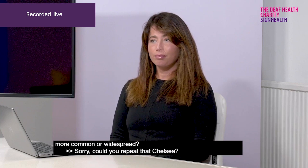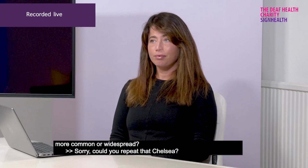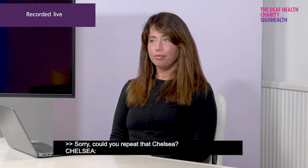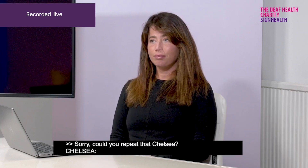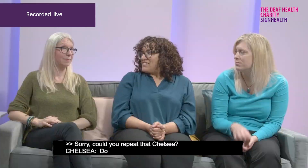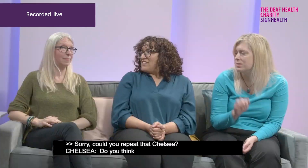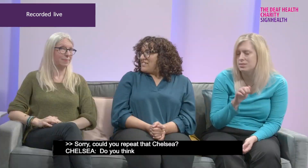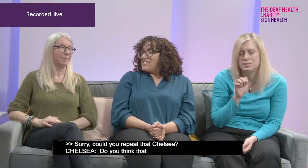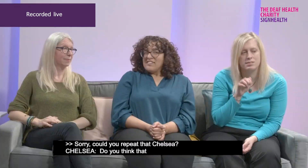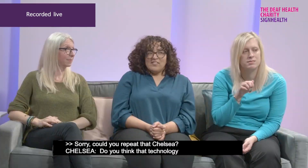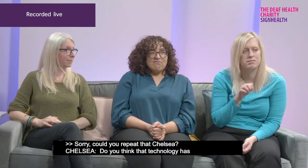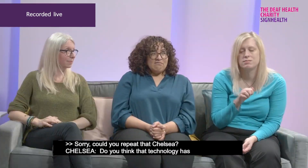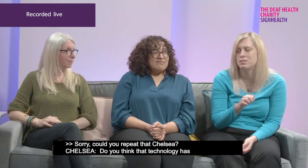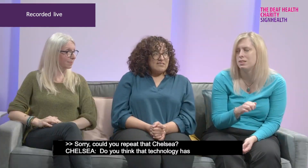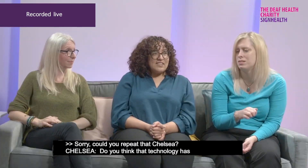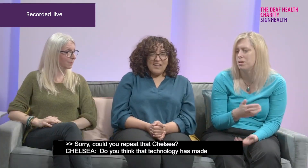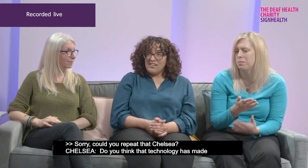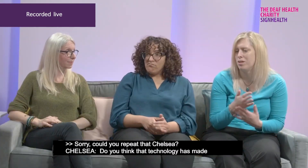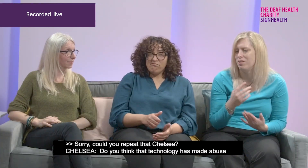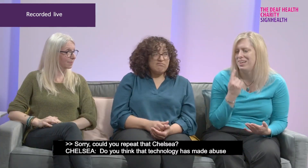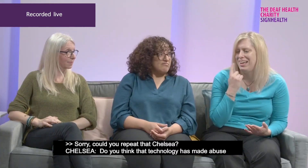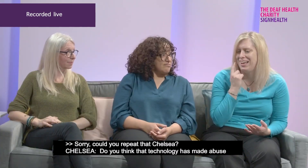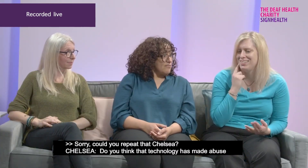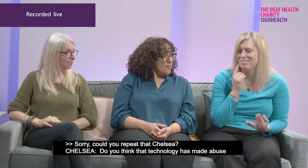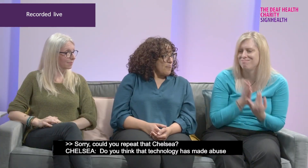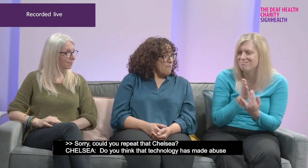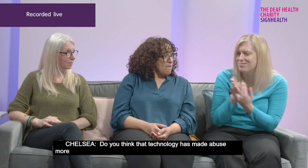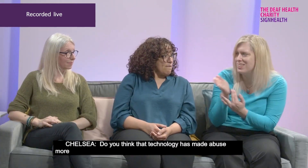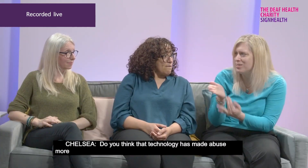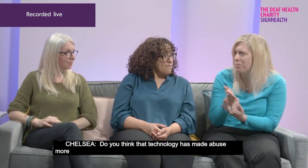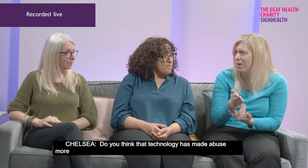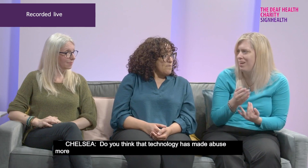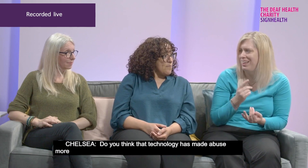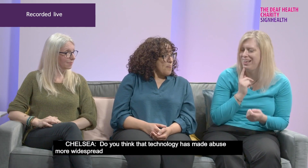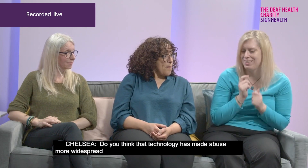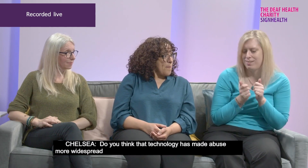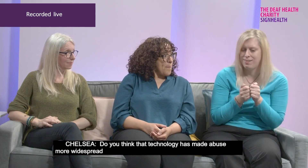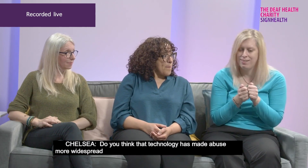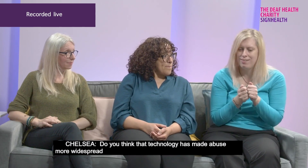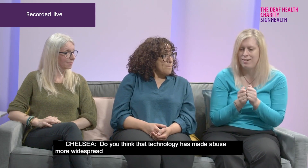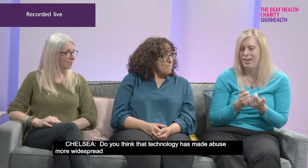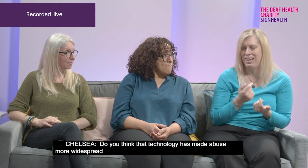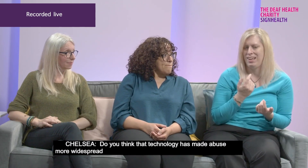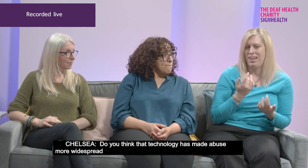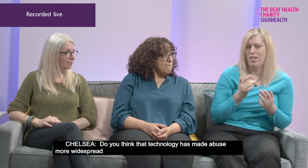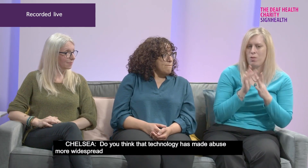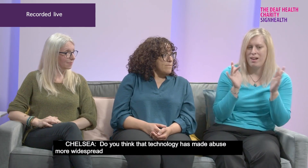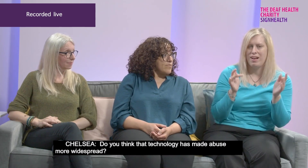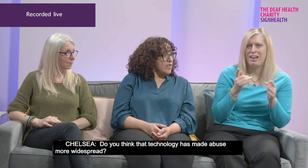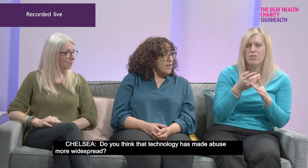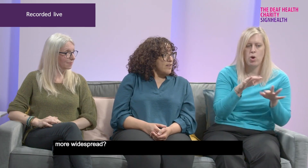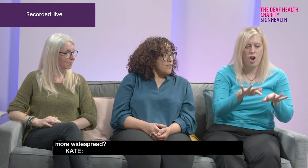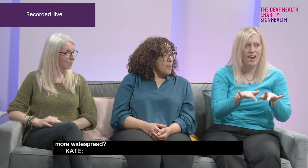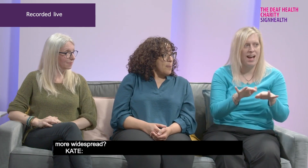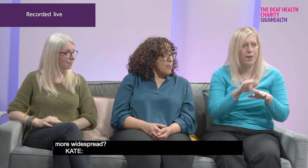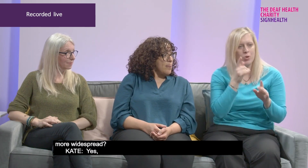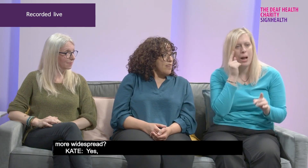widespread? Yeah, Kate's nodding, saying yes. I think it's a lot easier to abuse people, like online,